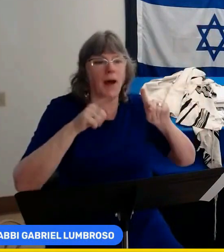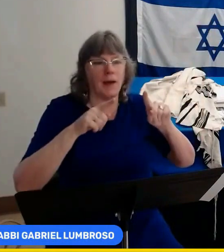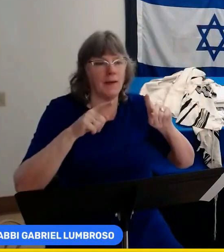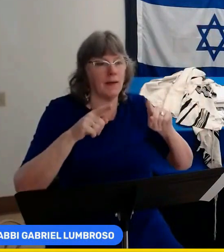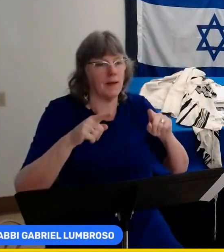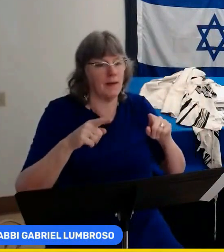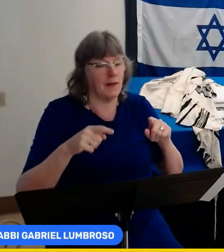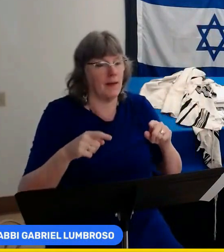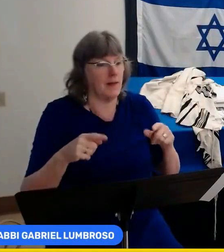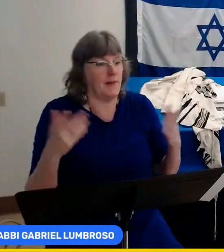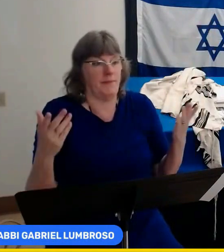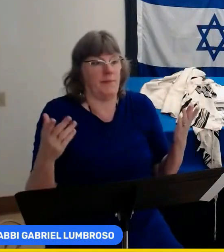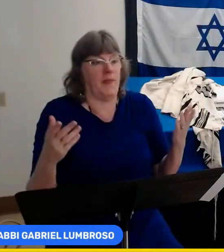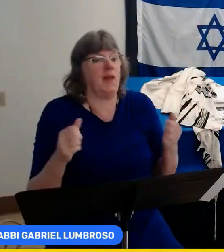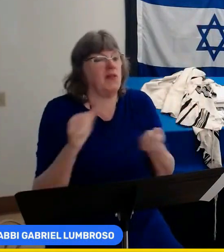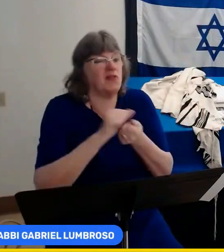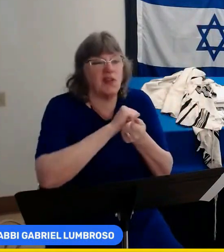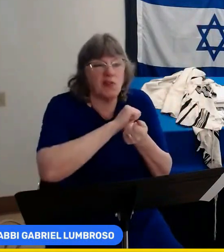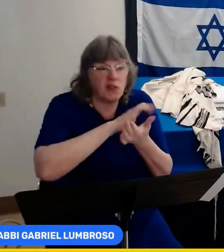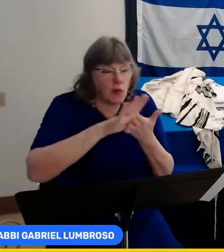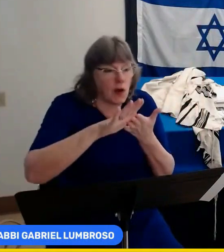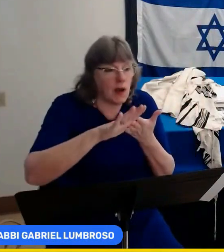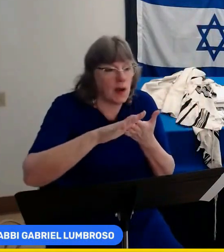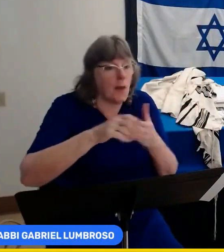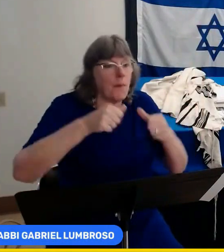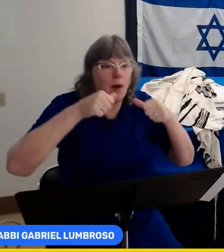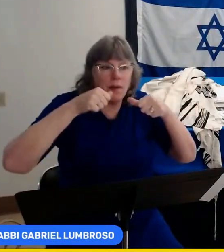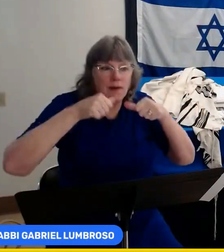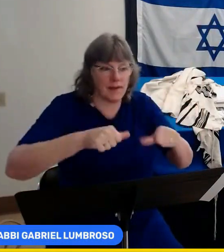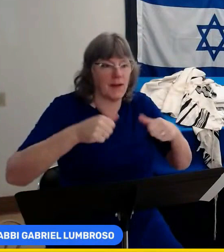Maybe 200 years before, give or take 50 years.